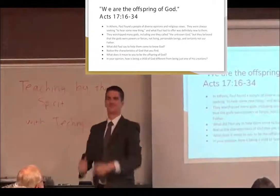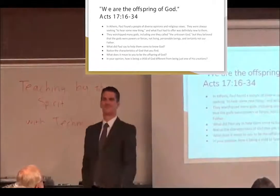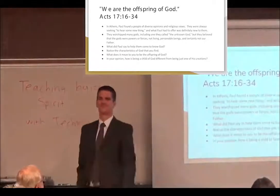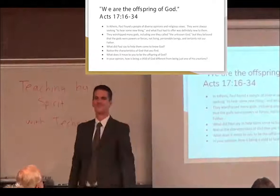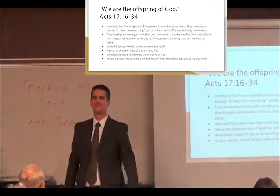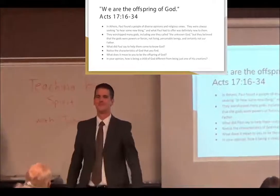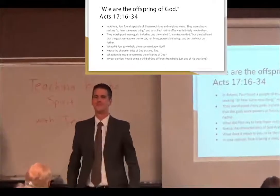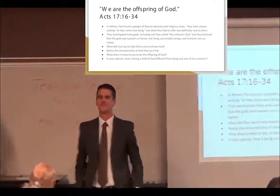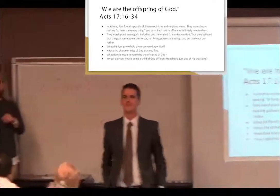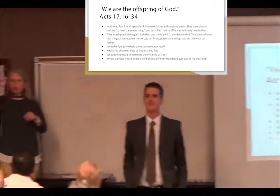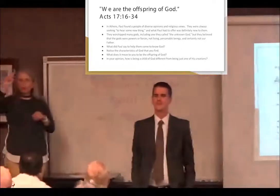more engaging.